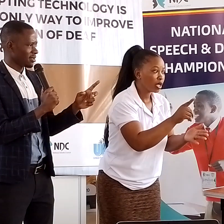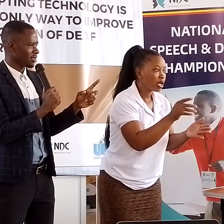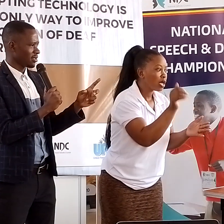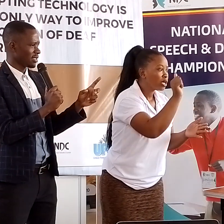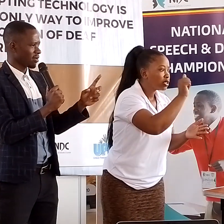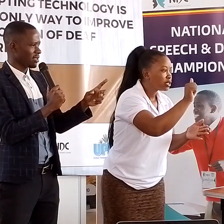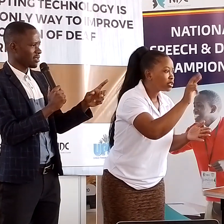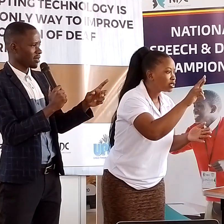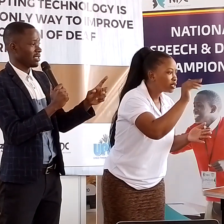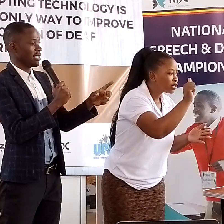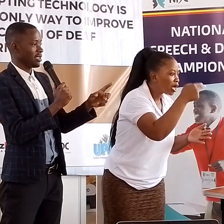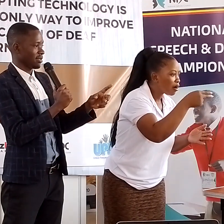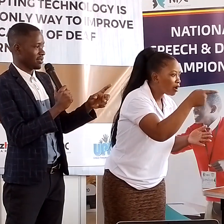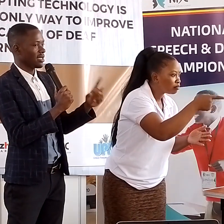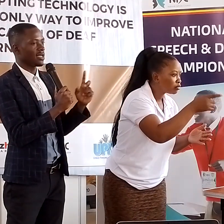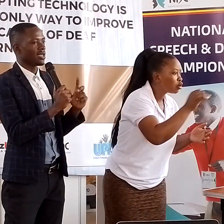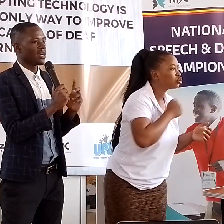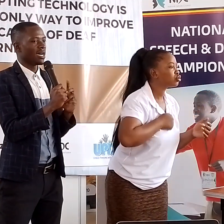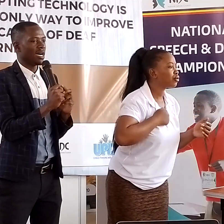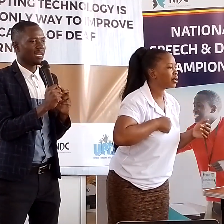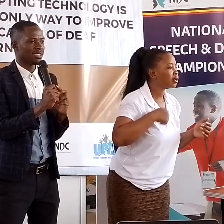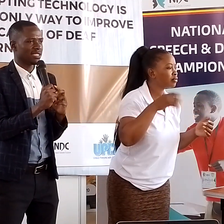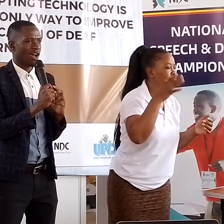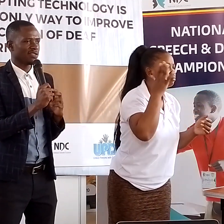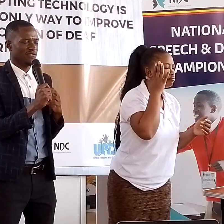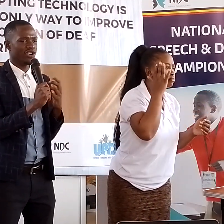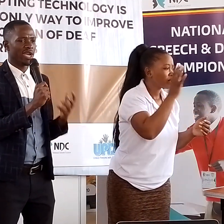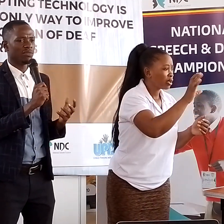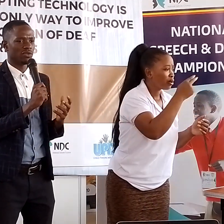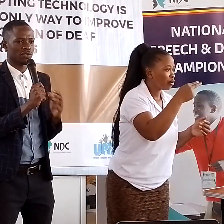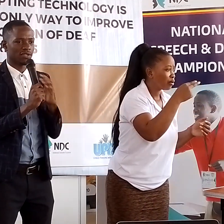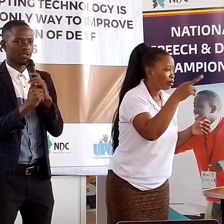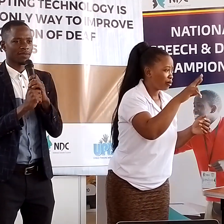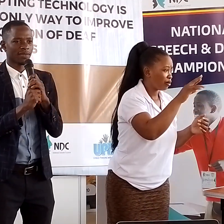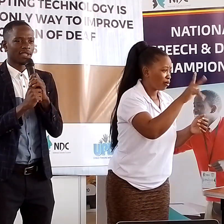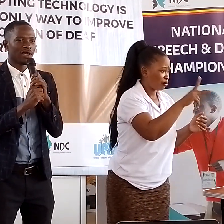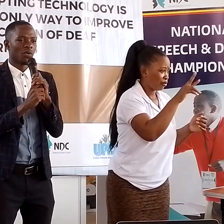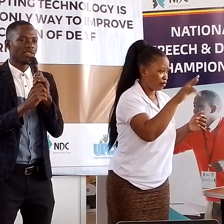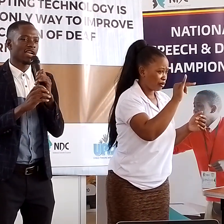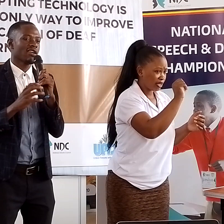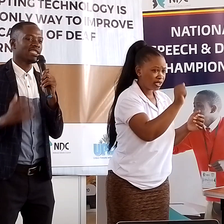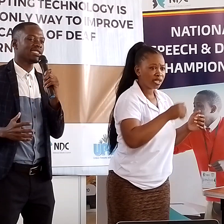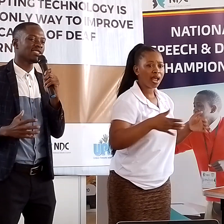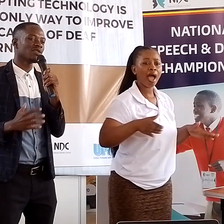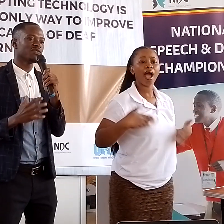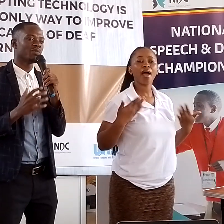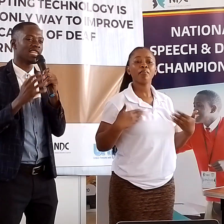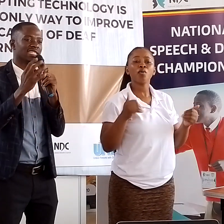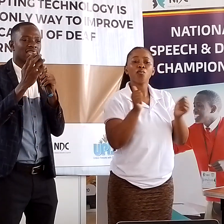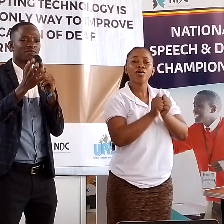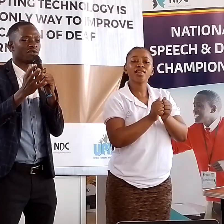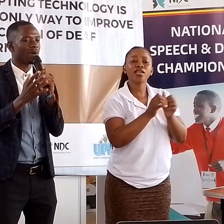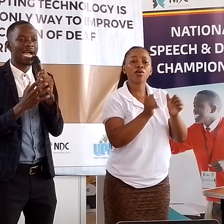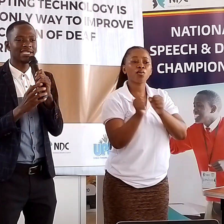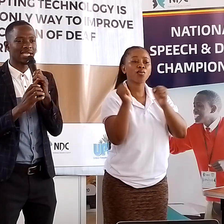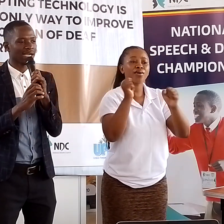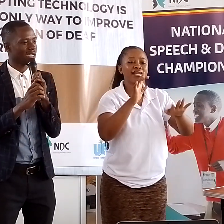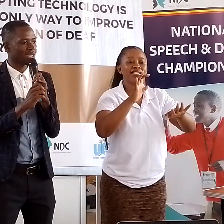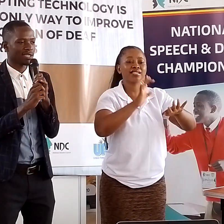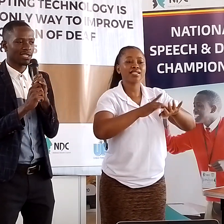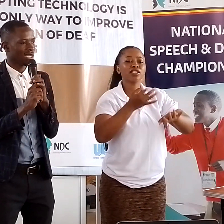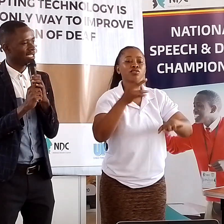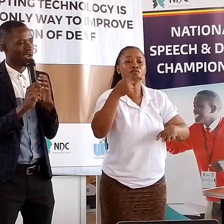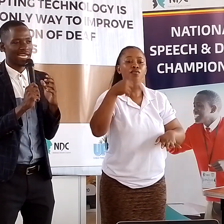Sarah, yes, Christy, and I was very amused. with a great sense of humor that came from